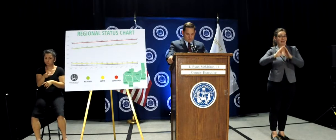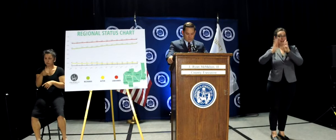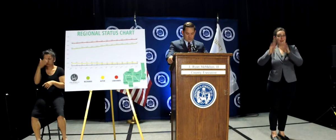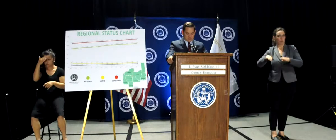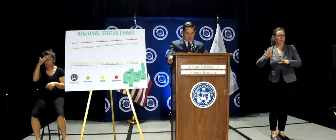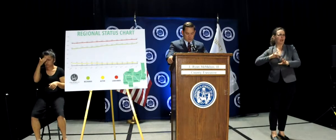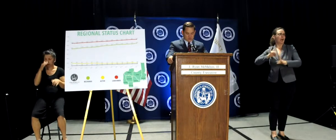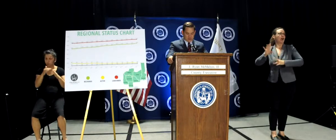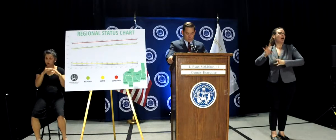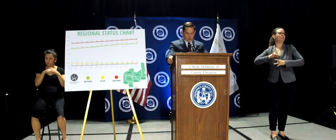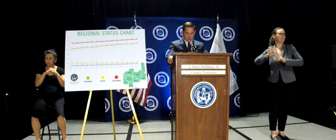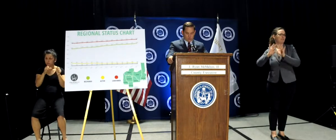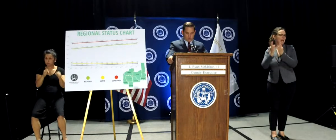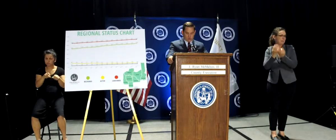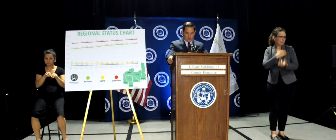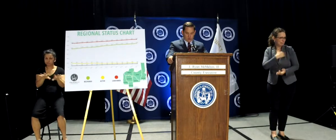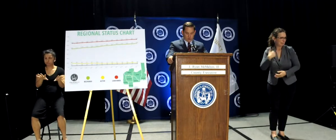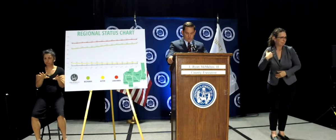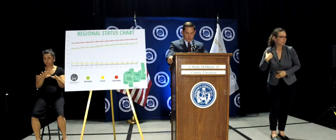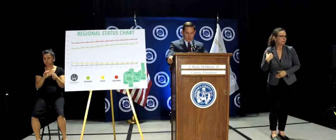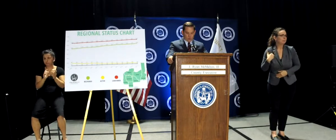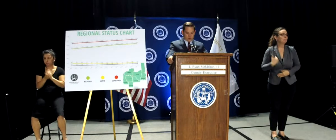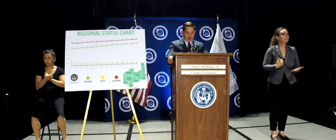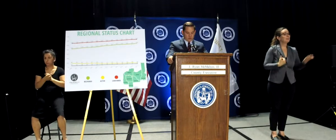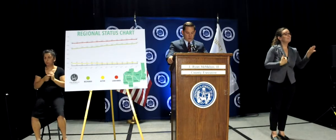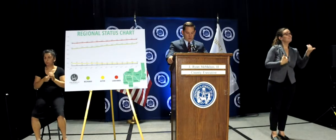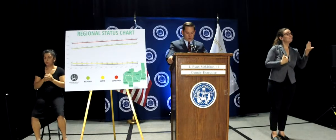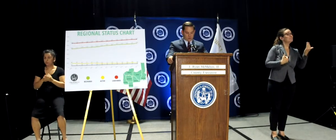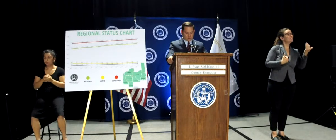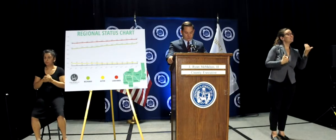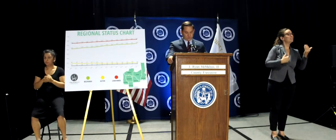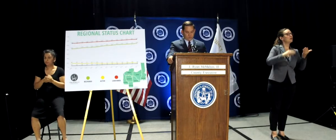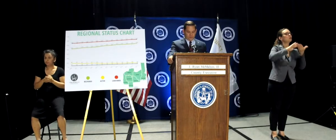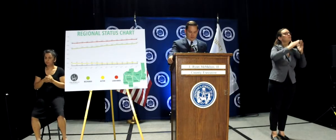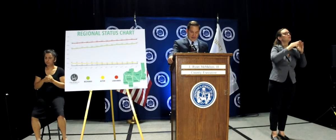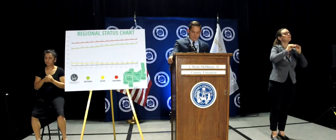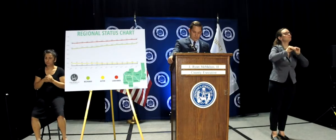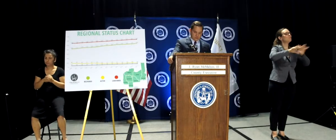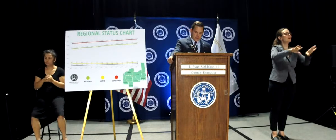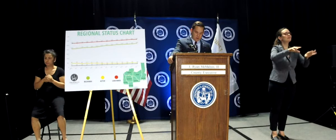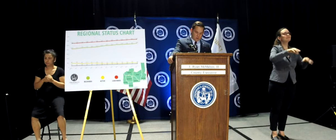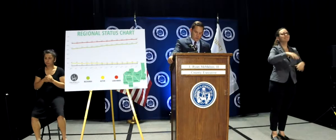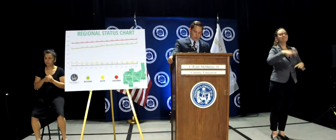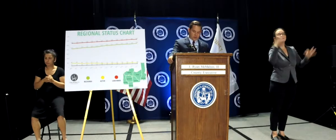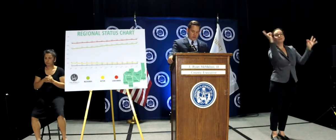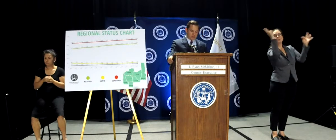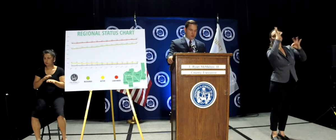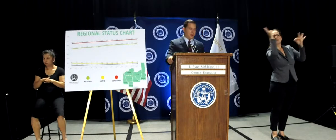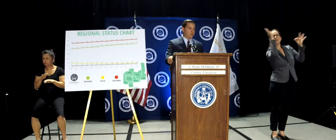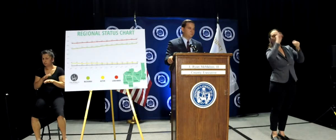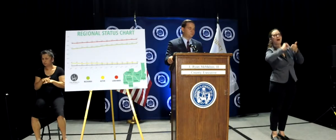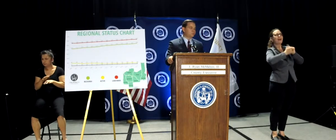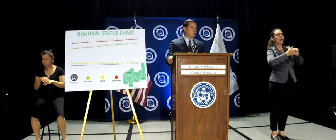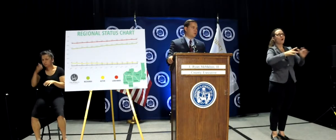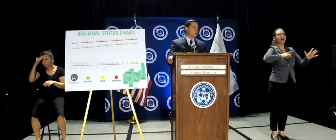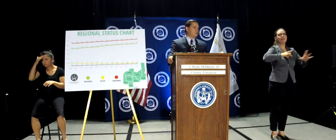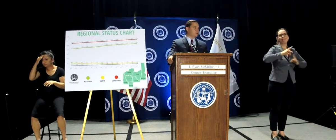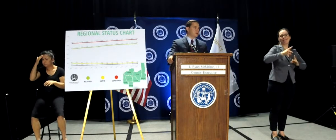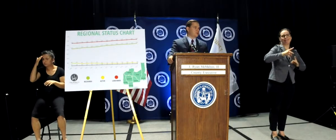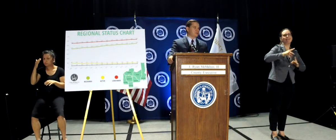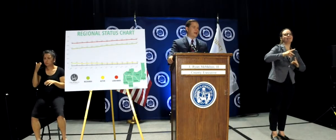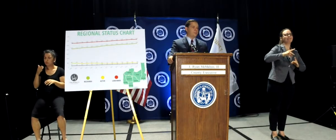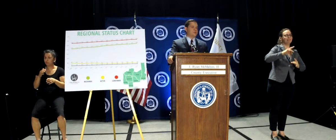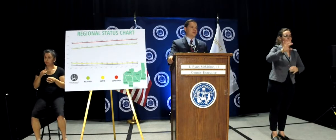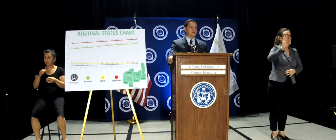So 15% were community acquired where we do not know the source. 9% were related to travel.